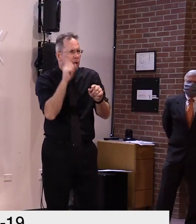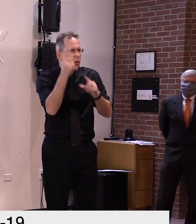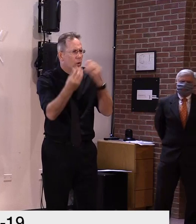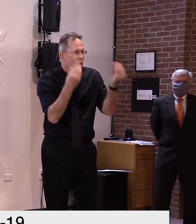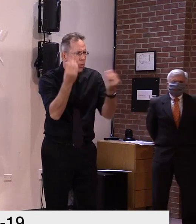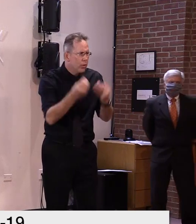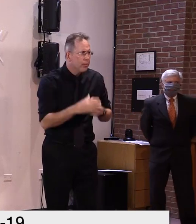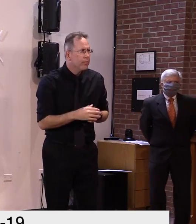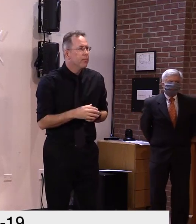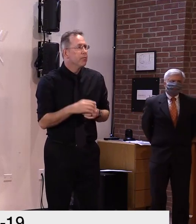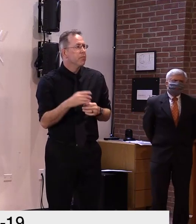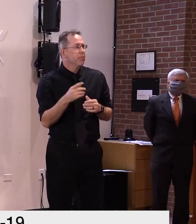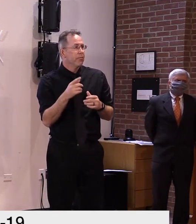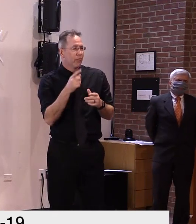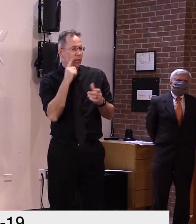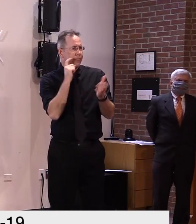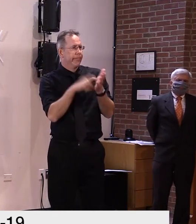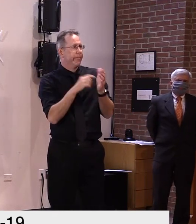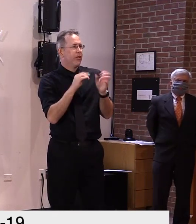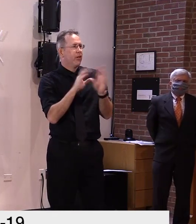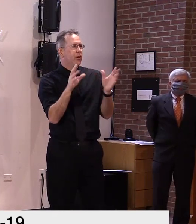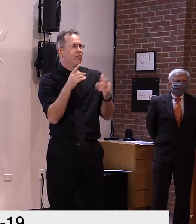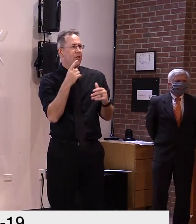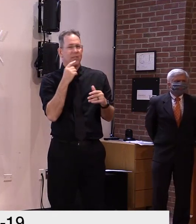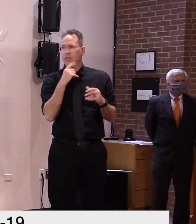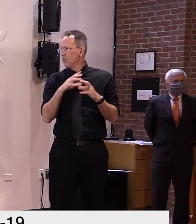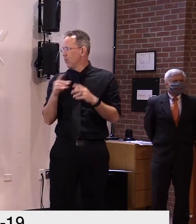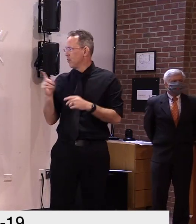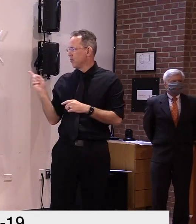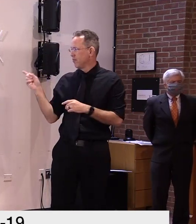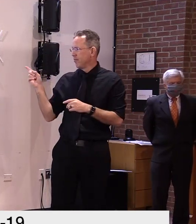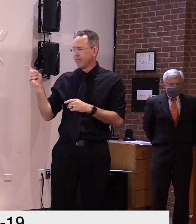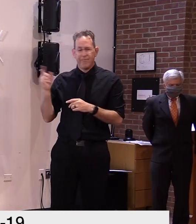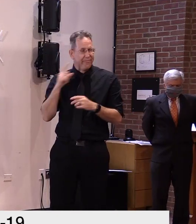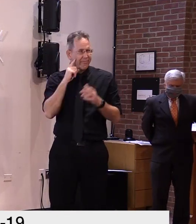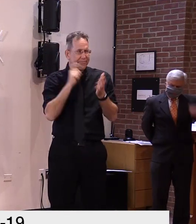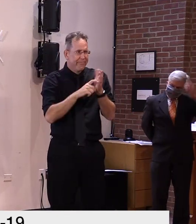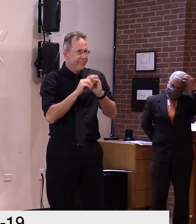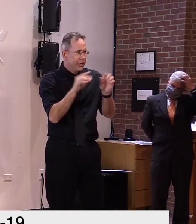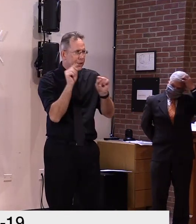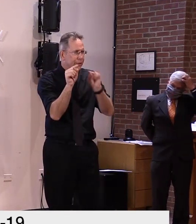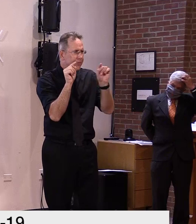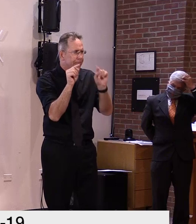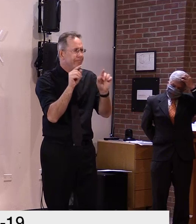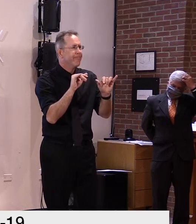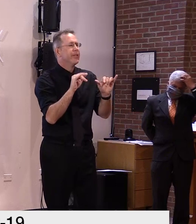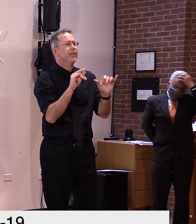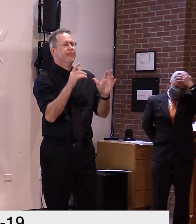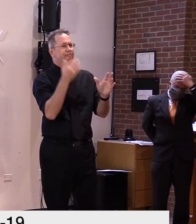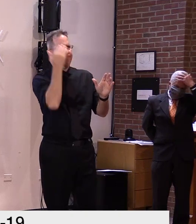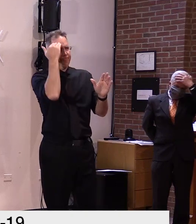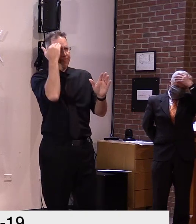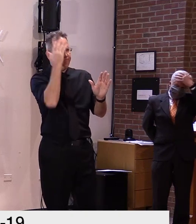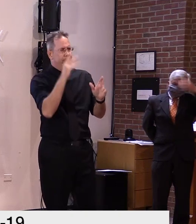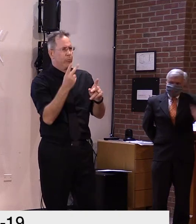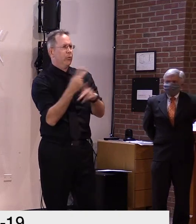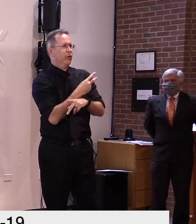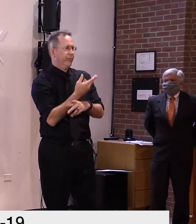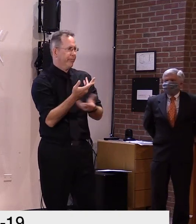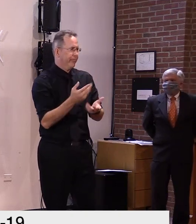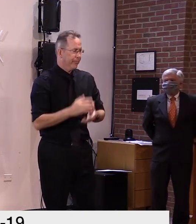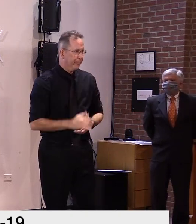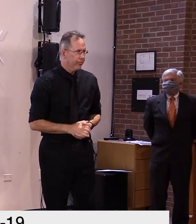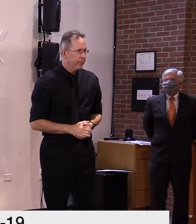and yellow across the board than even reported last week. This results in about